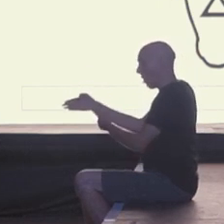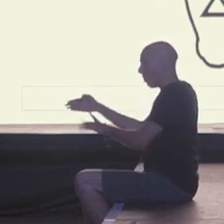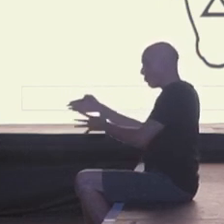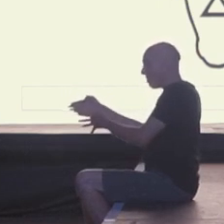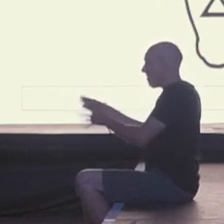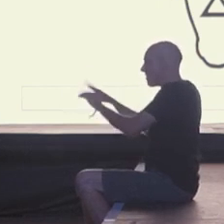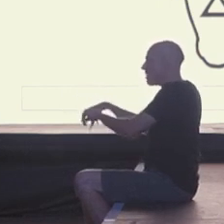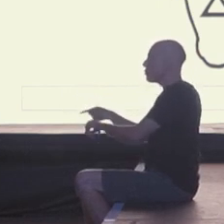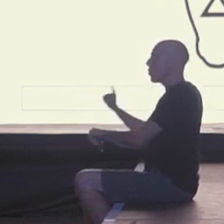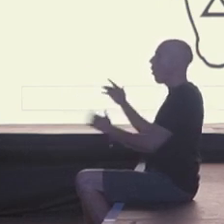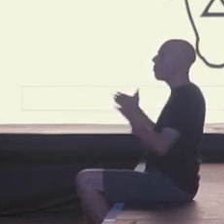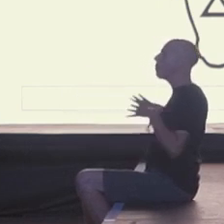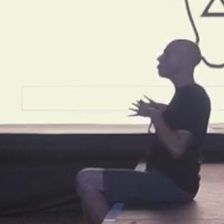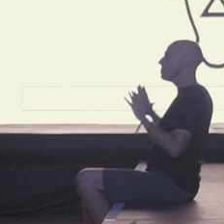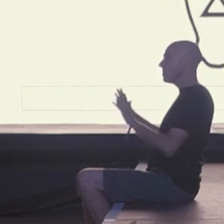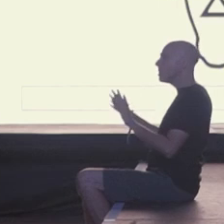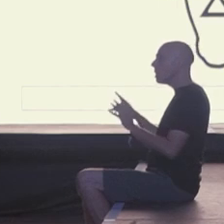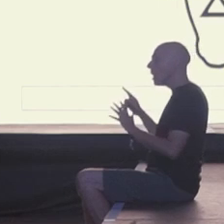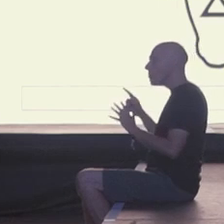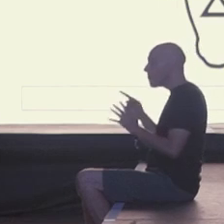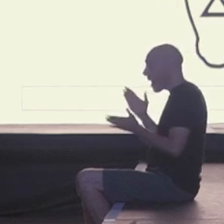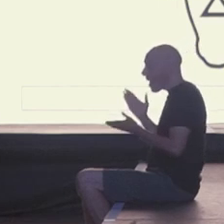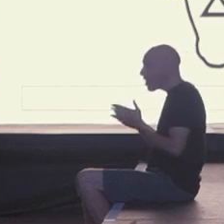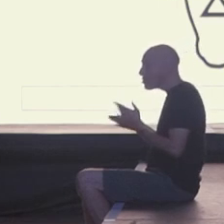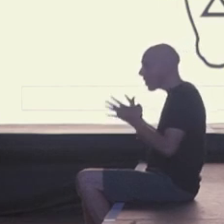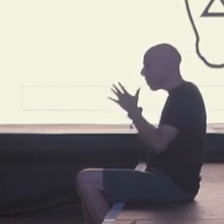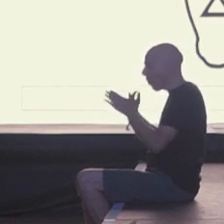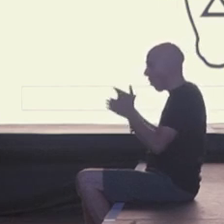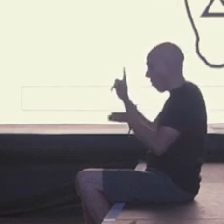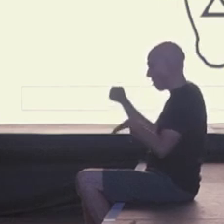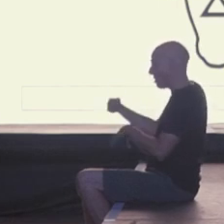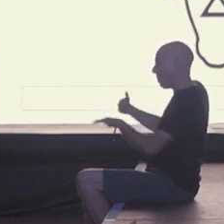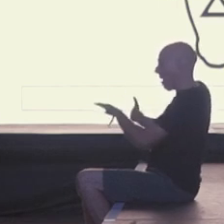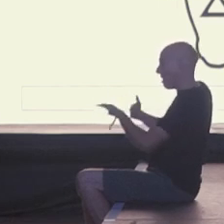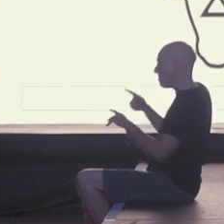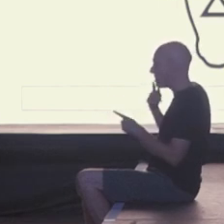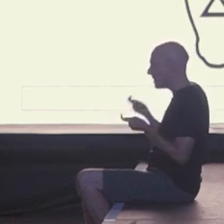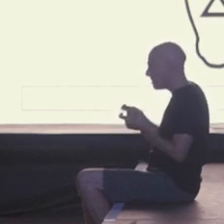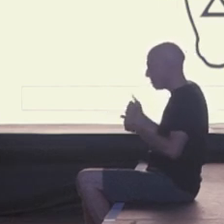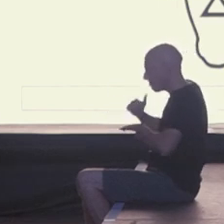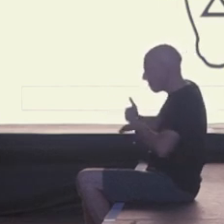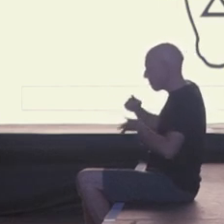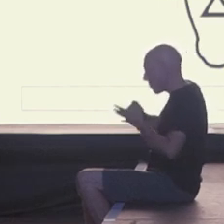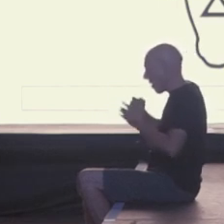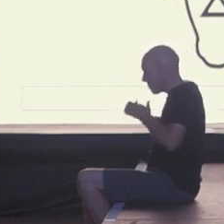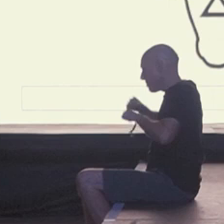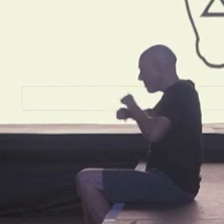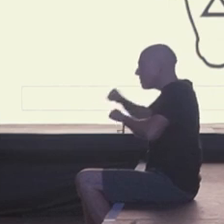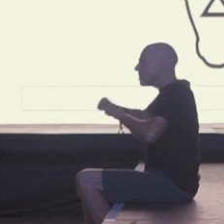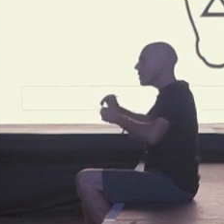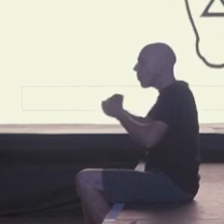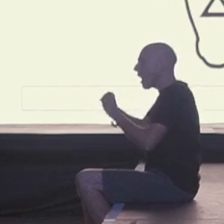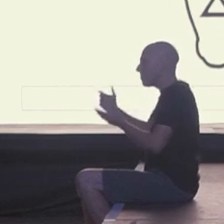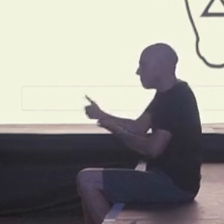come to that protest and make it better for everyone else, that is the real important work. Because organizing people is really, really challenging, annoying. But if you